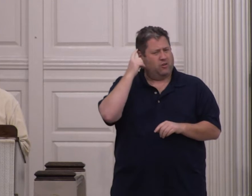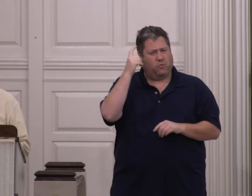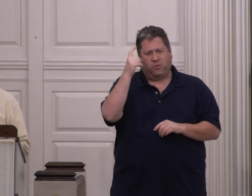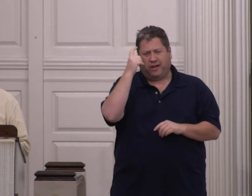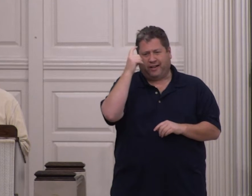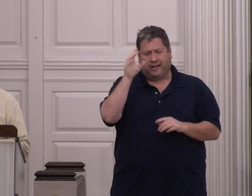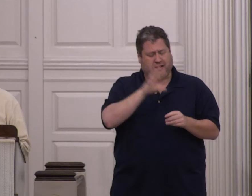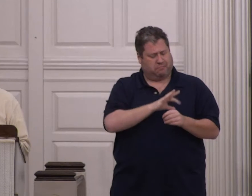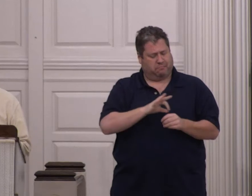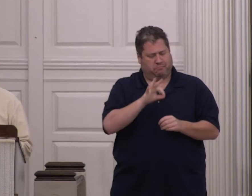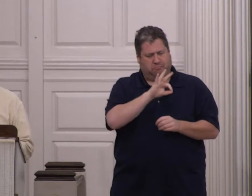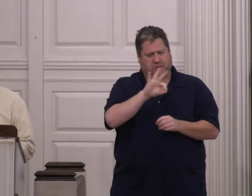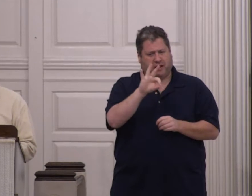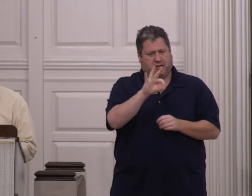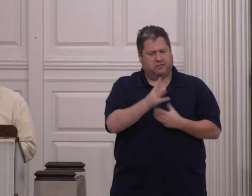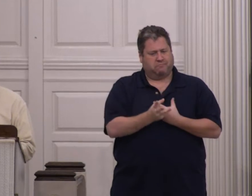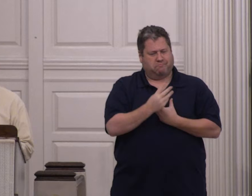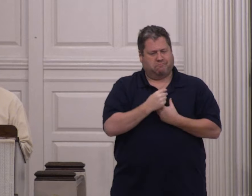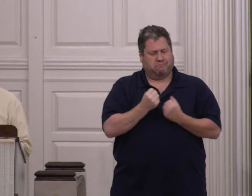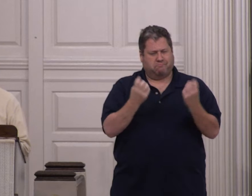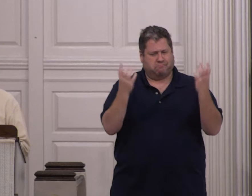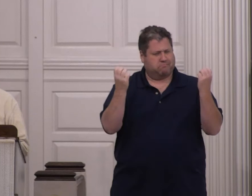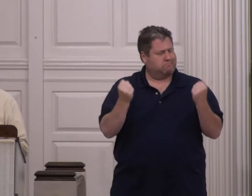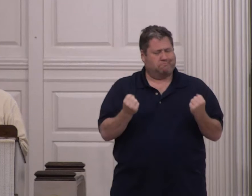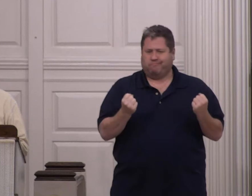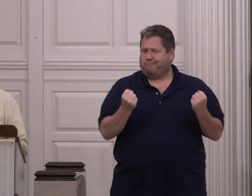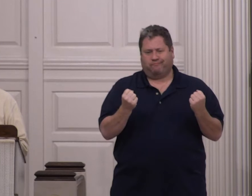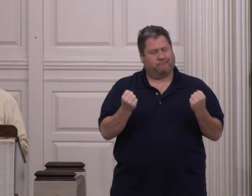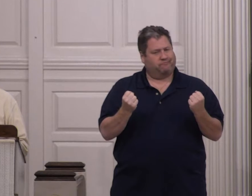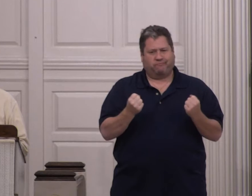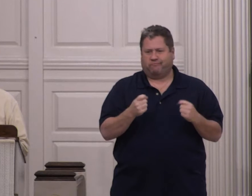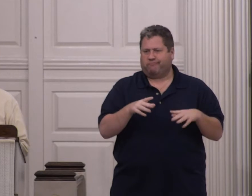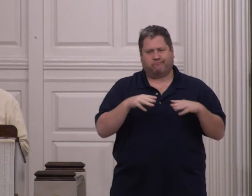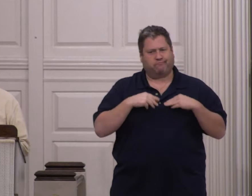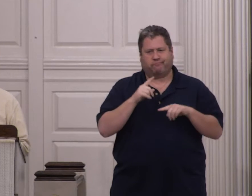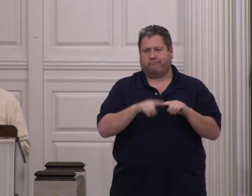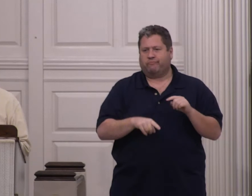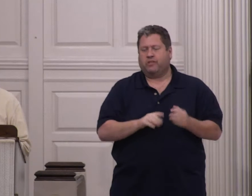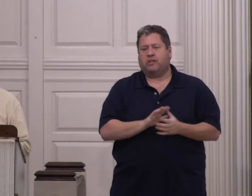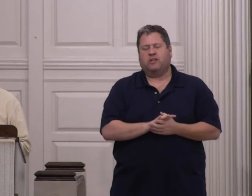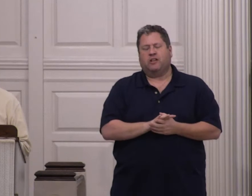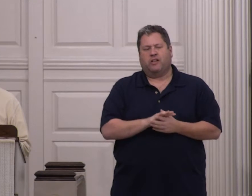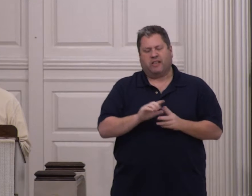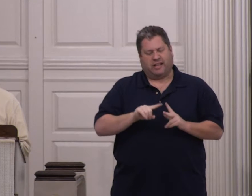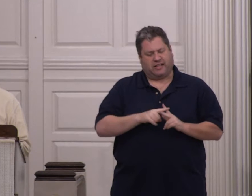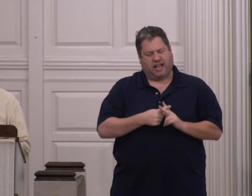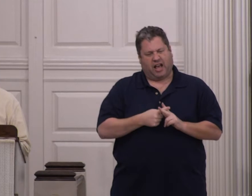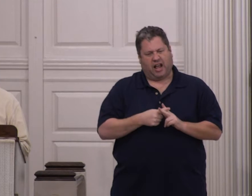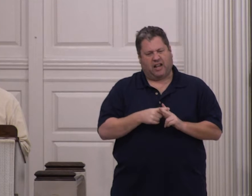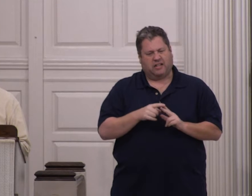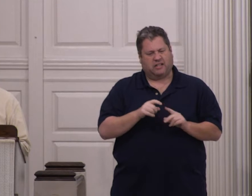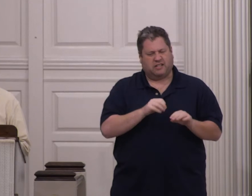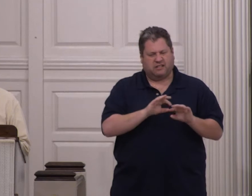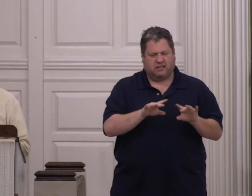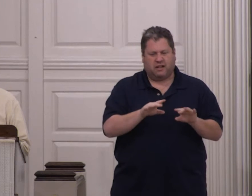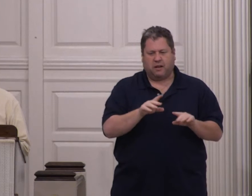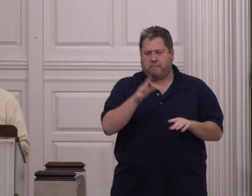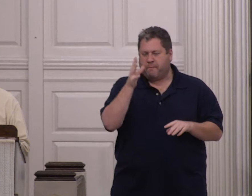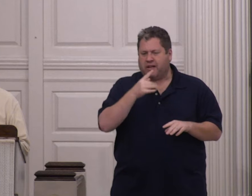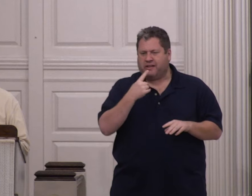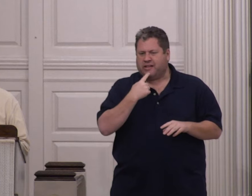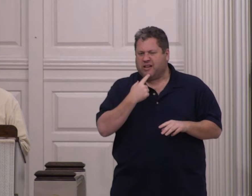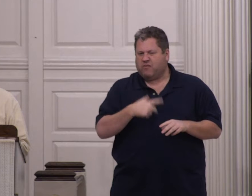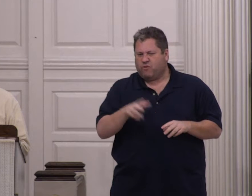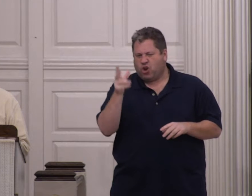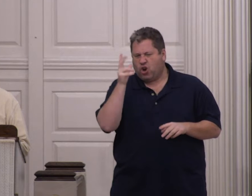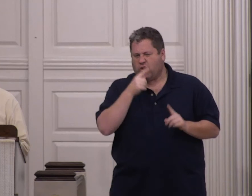the spirit with which he spoke. Then they instigated some men to say, "We have